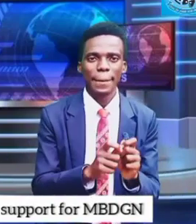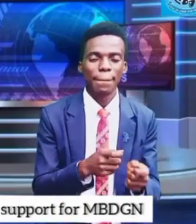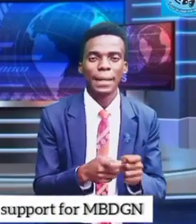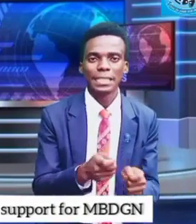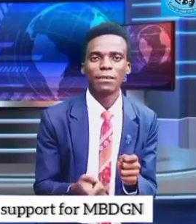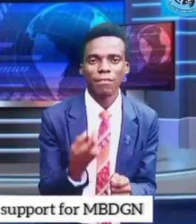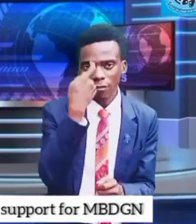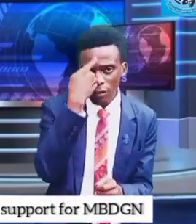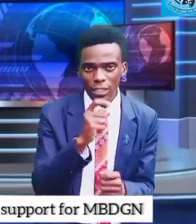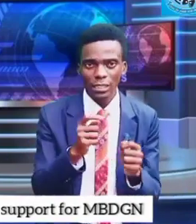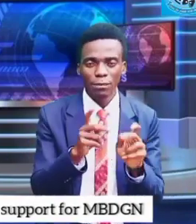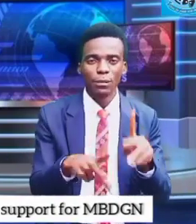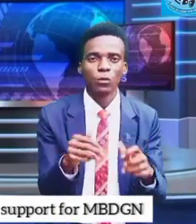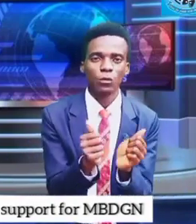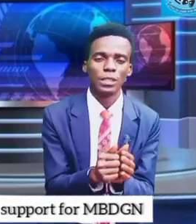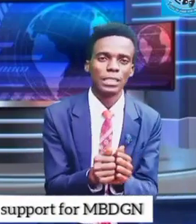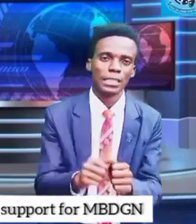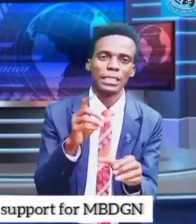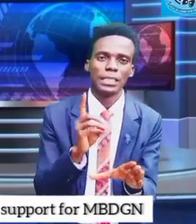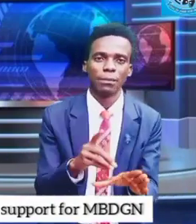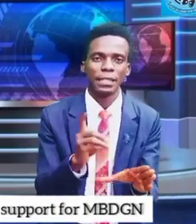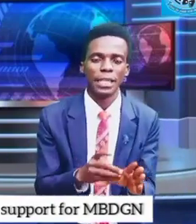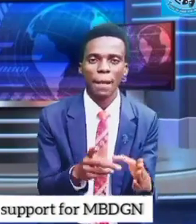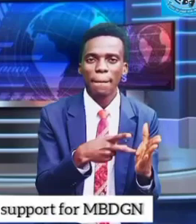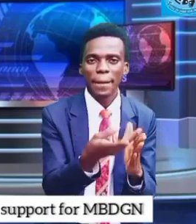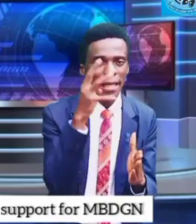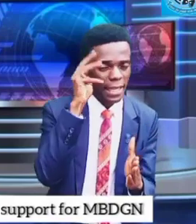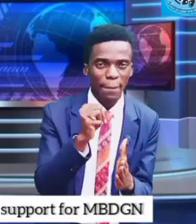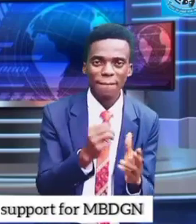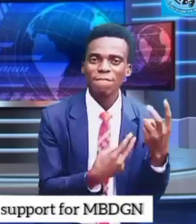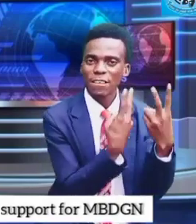for the Citizens with Disabilities (CCD) paid him a courtesy